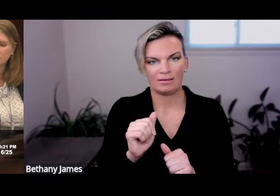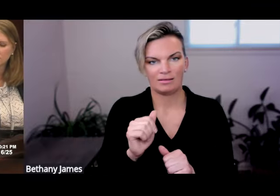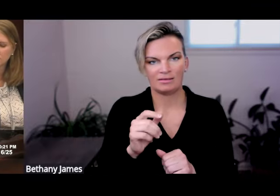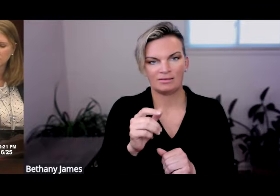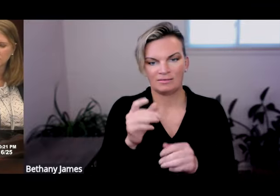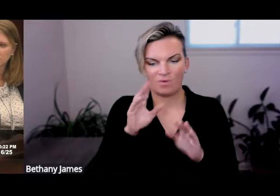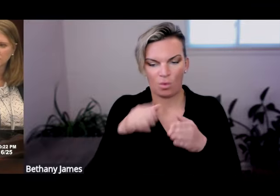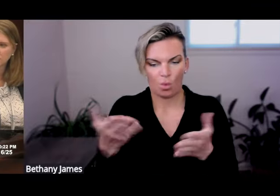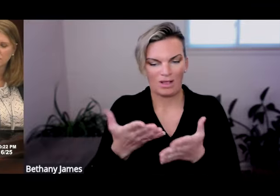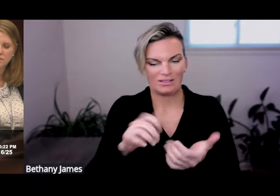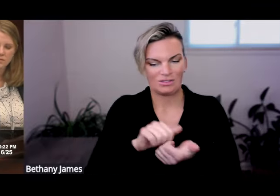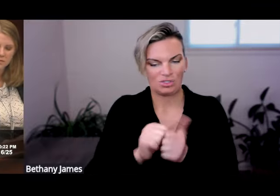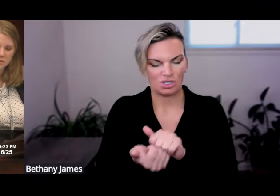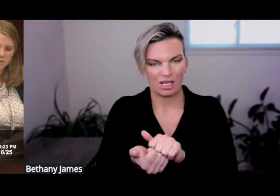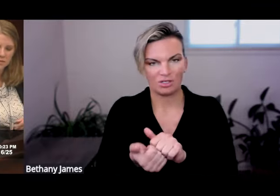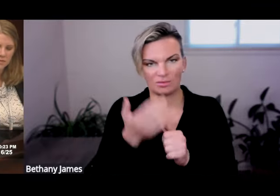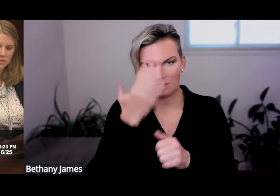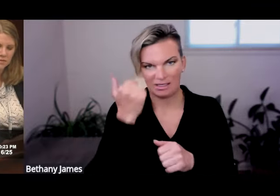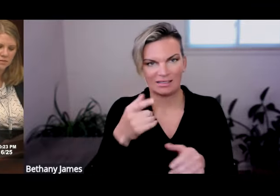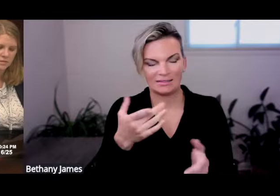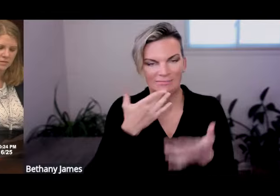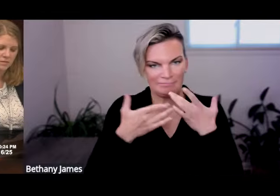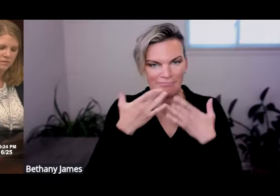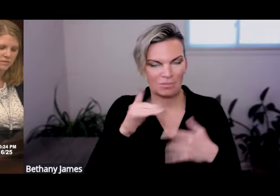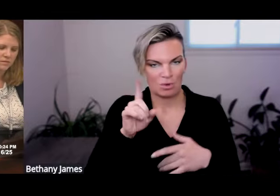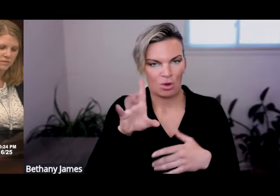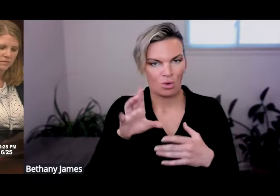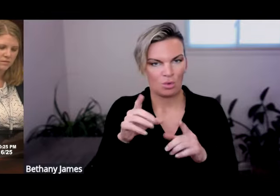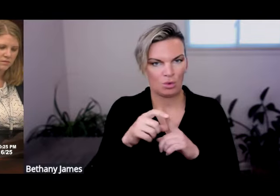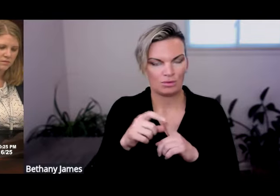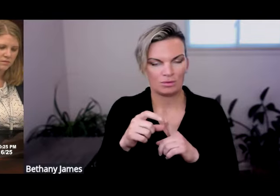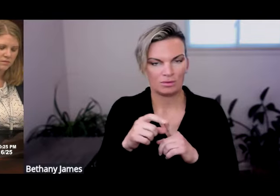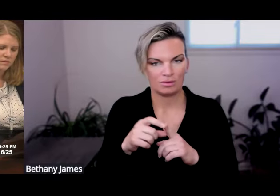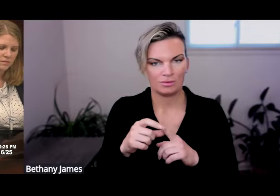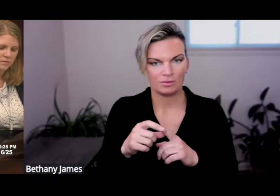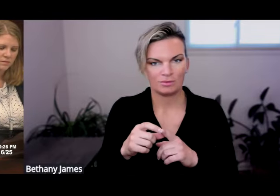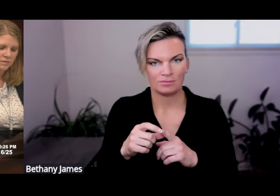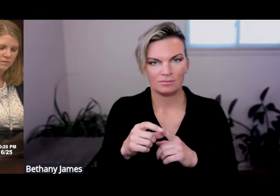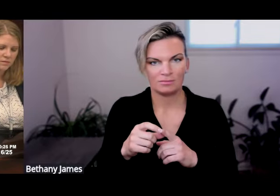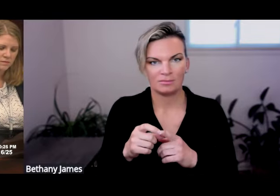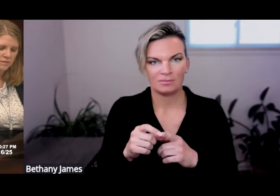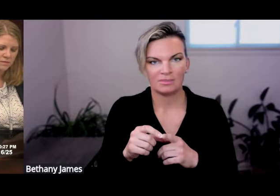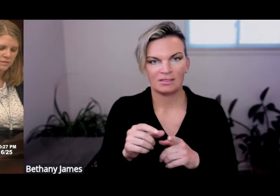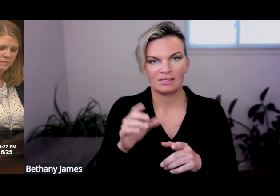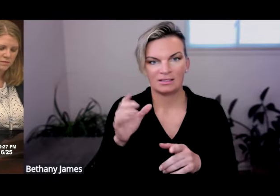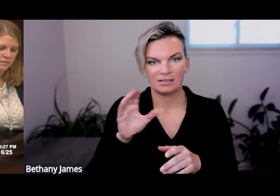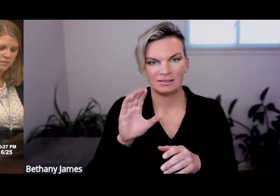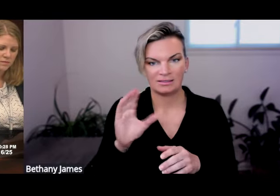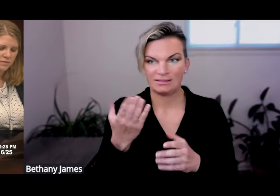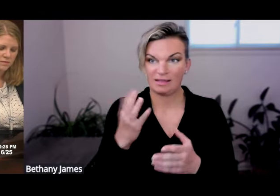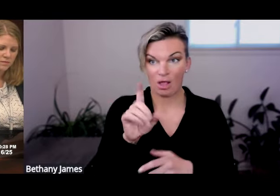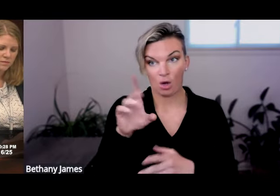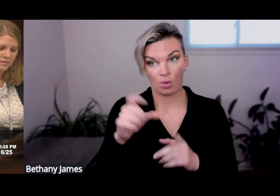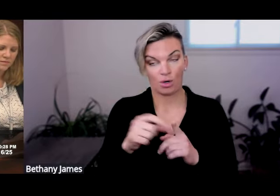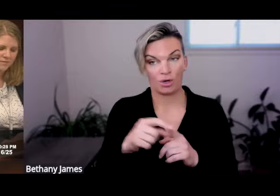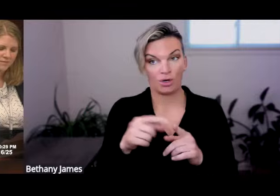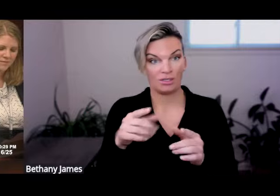you're limited with 100 words, right? It sounds like a lot, but it's not. It goes very